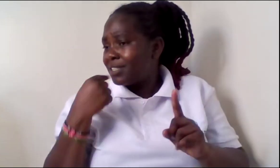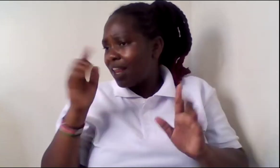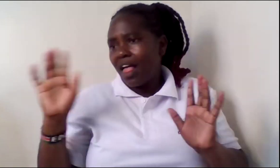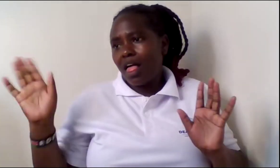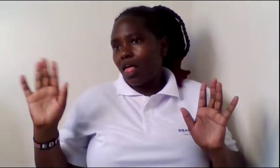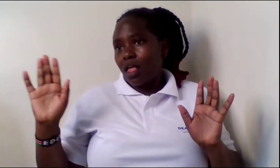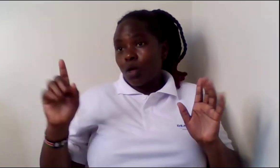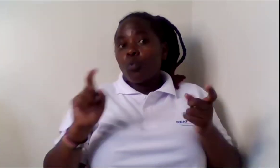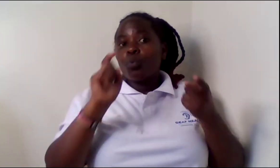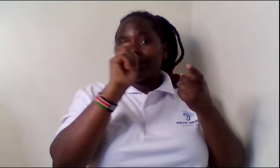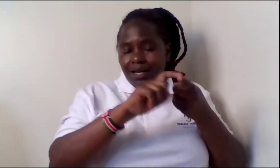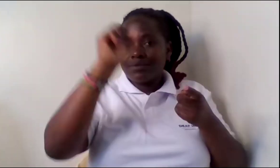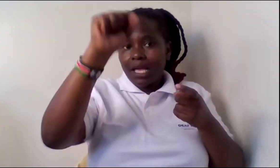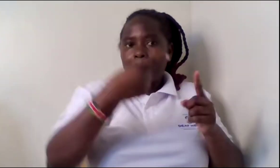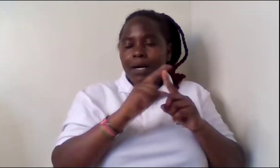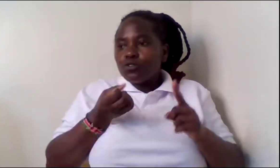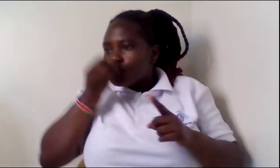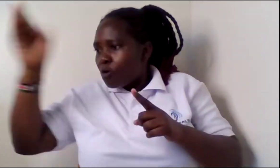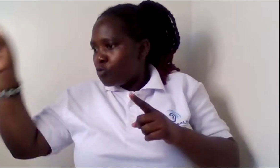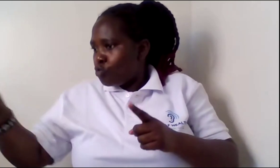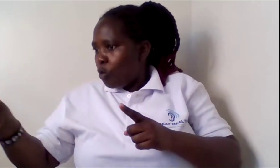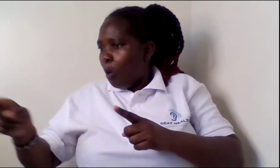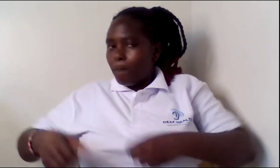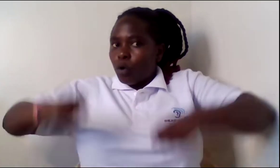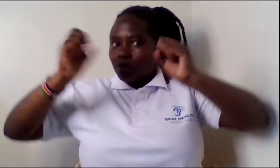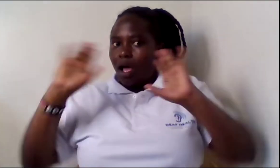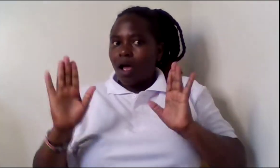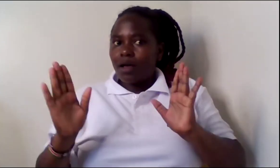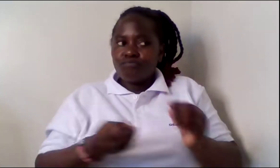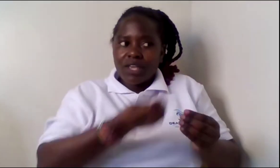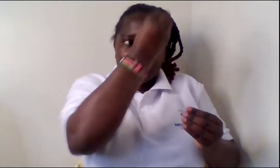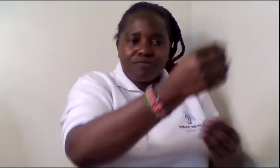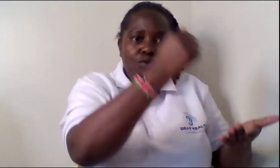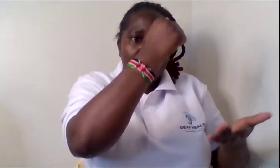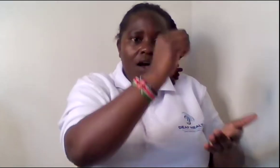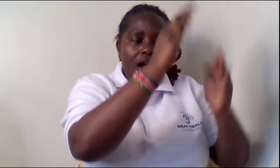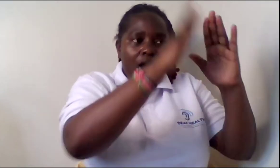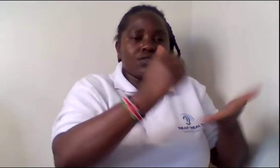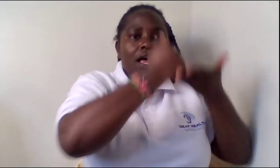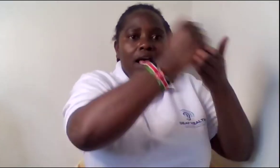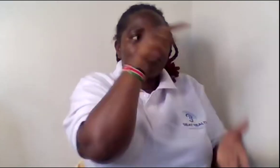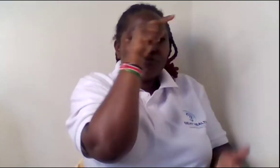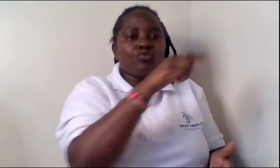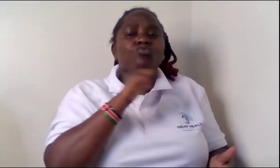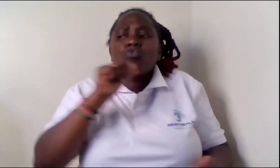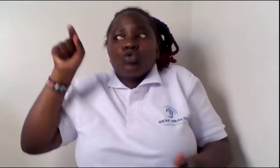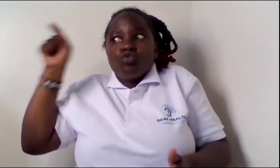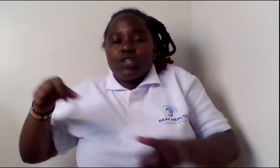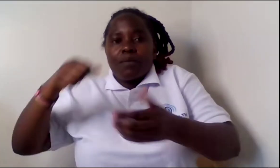we will test them, but we will give the results to the patient. It is not for us to give the results to the employer. Of course,